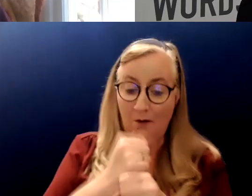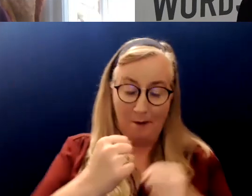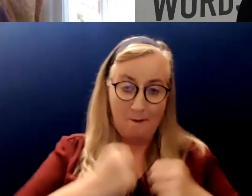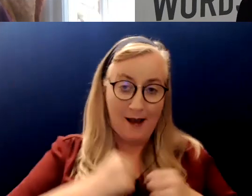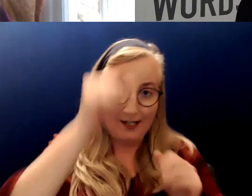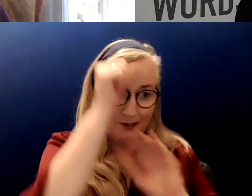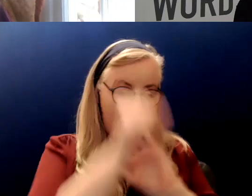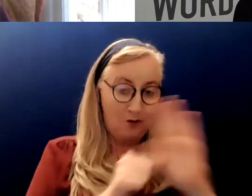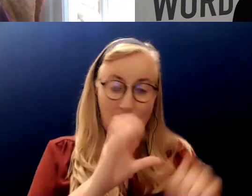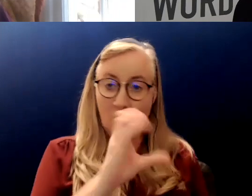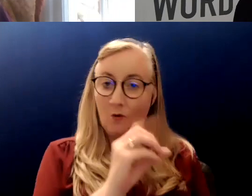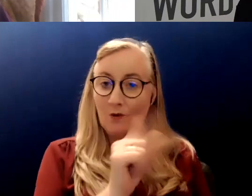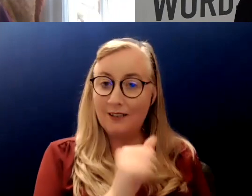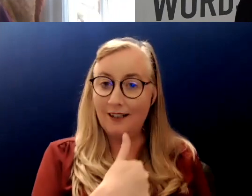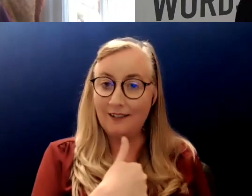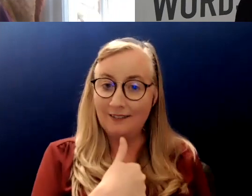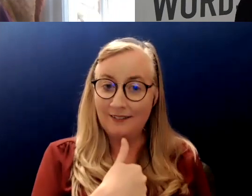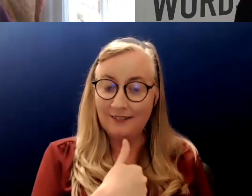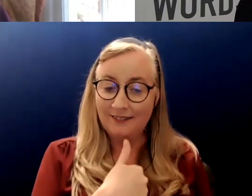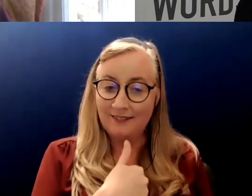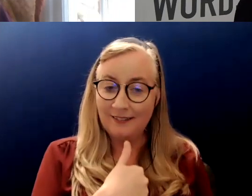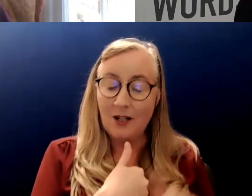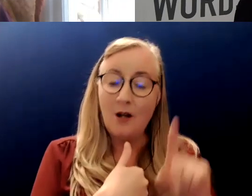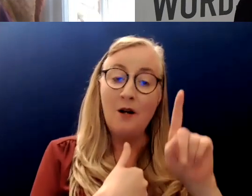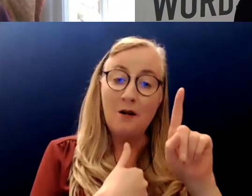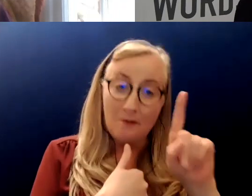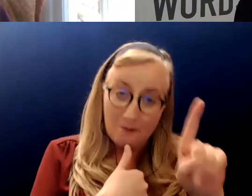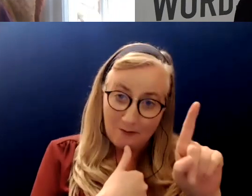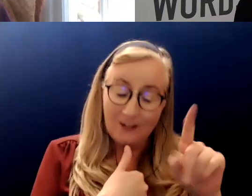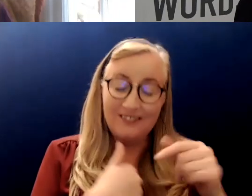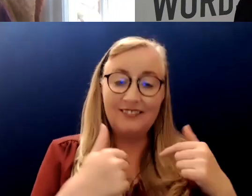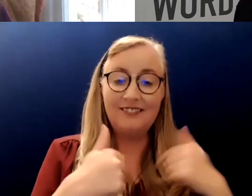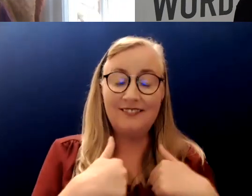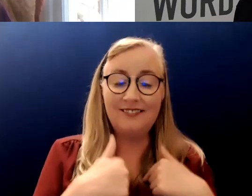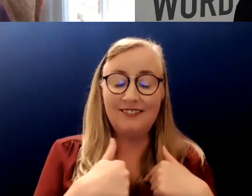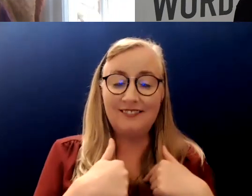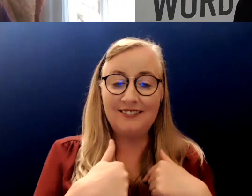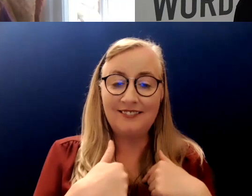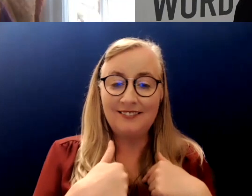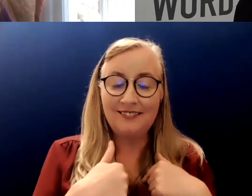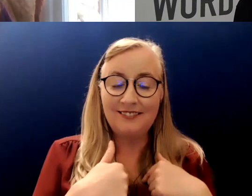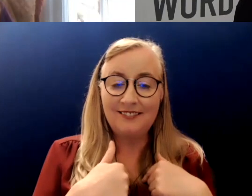coda. um, but I know that uh,